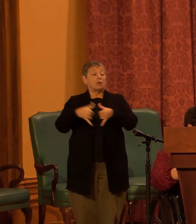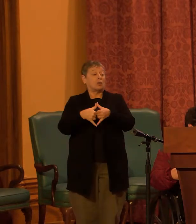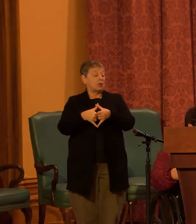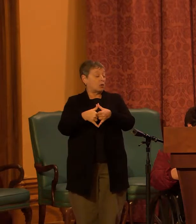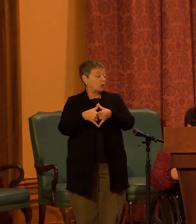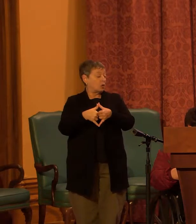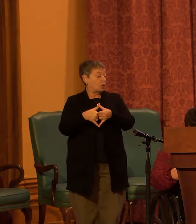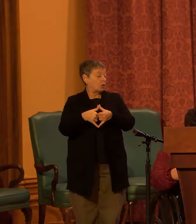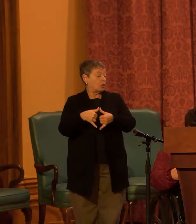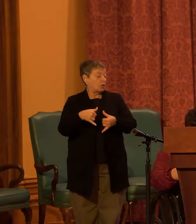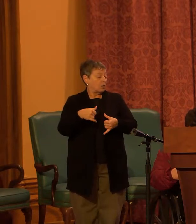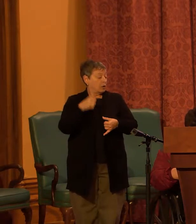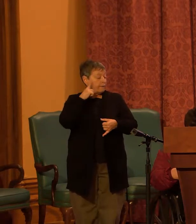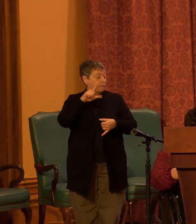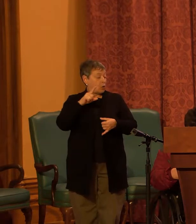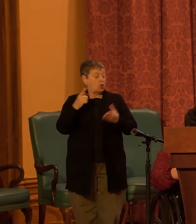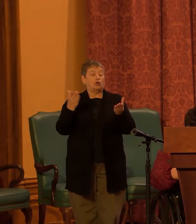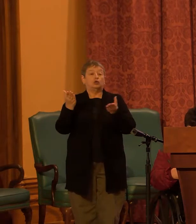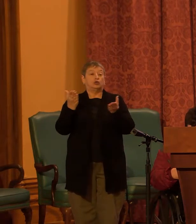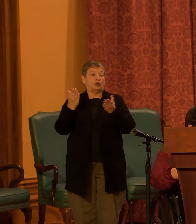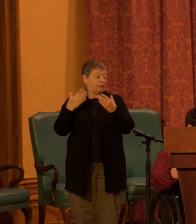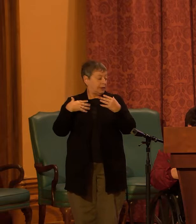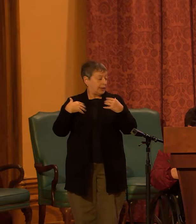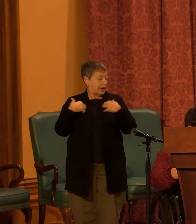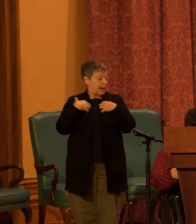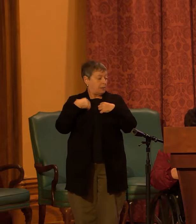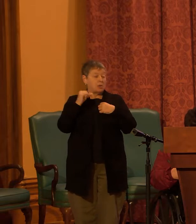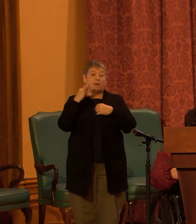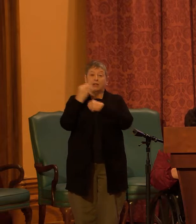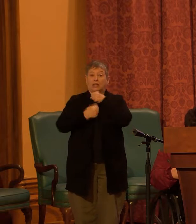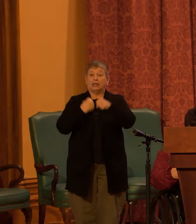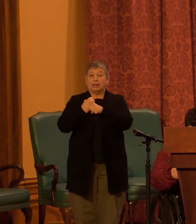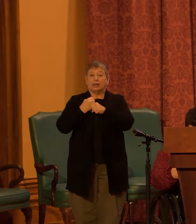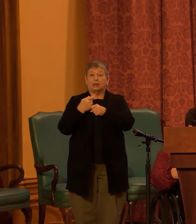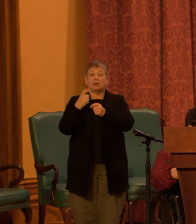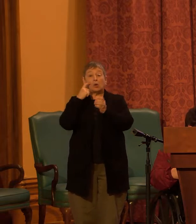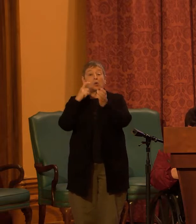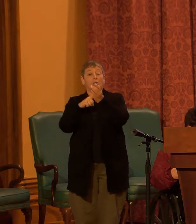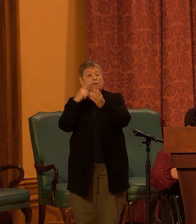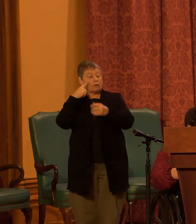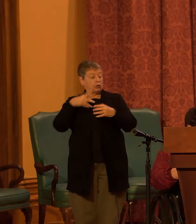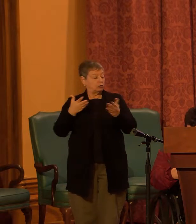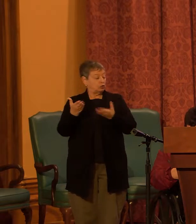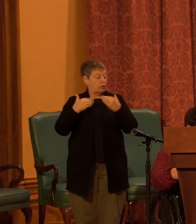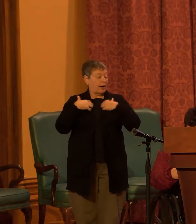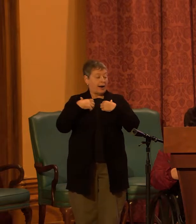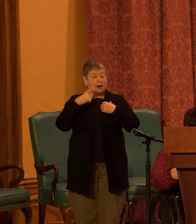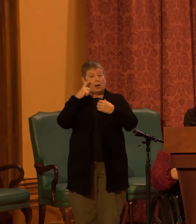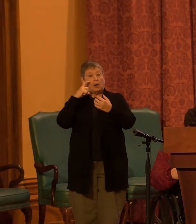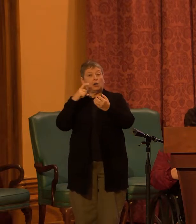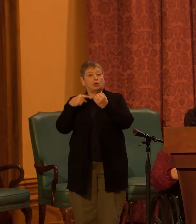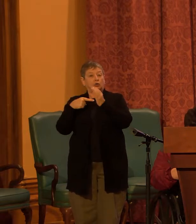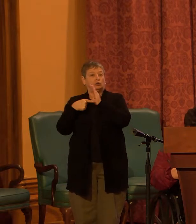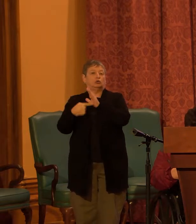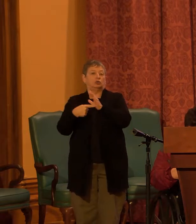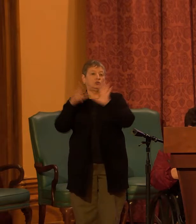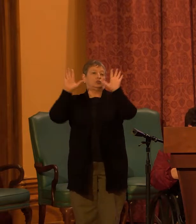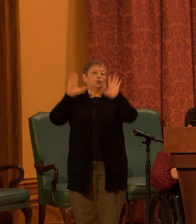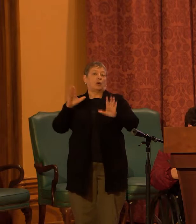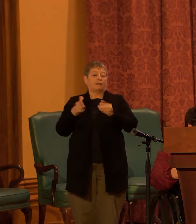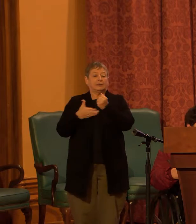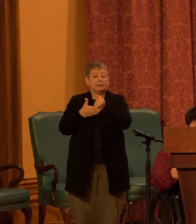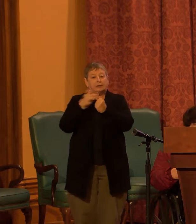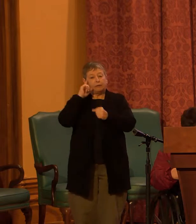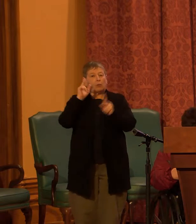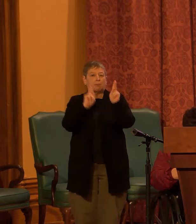Service Animal of the Year. This award is given in recognition to a service animal who has exhibited exceptional assistance to a person